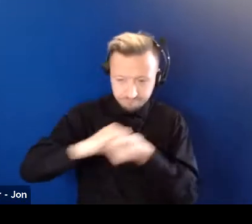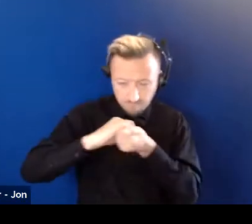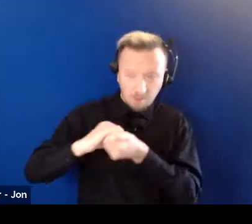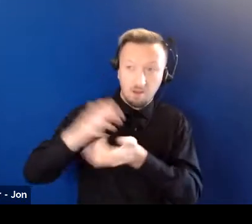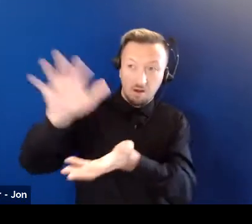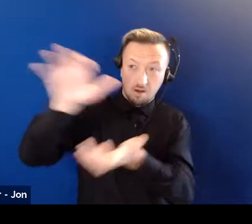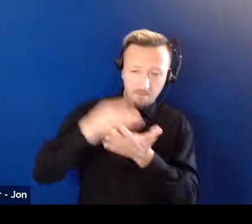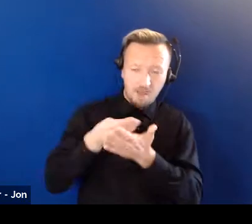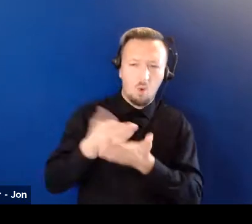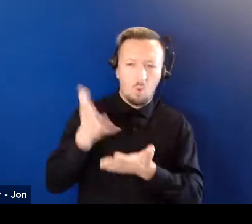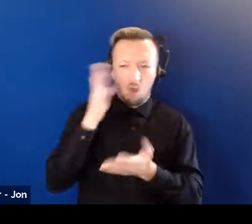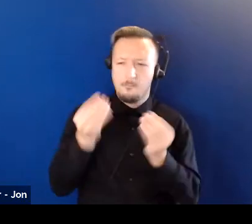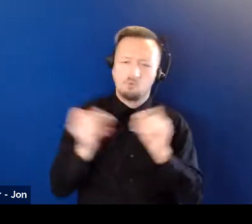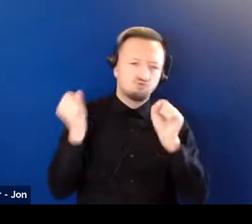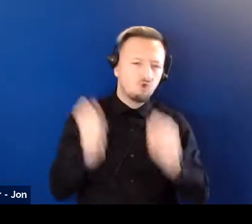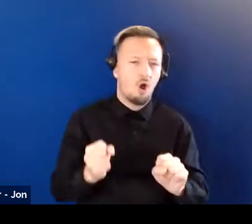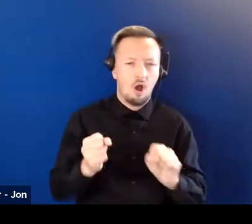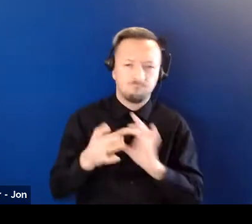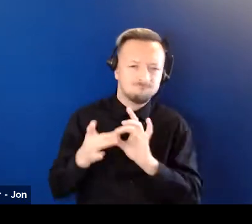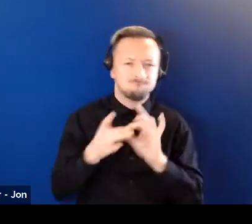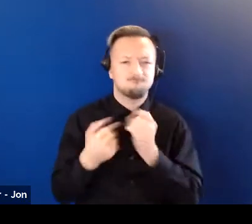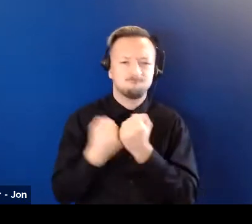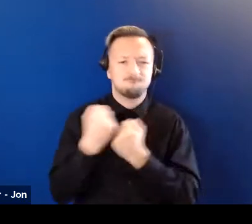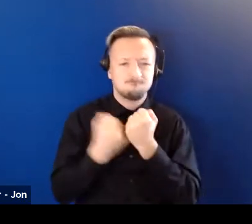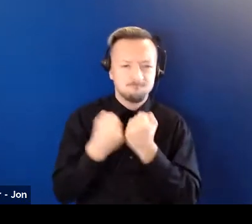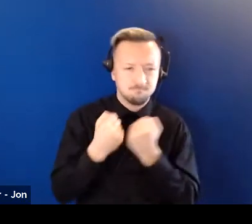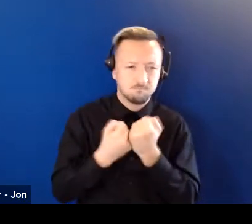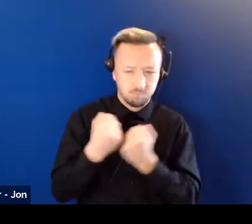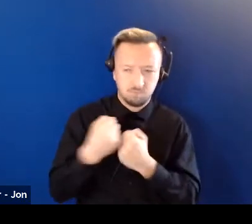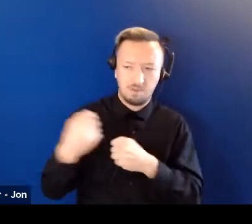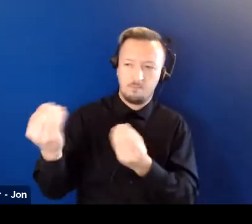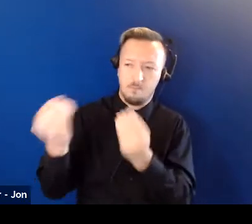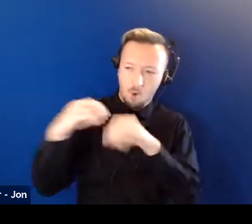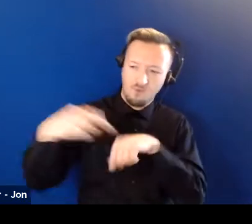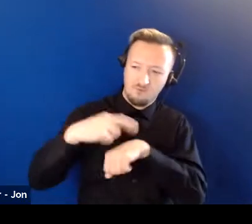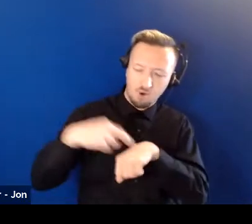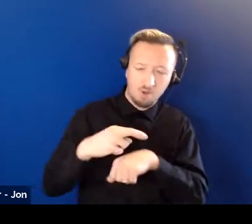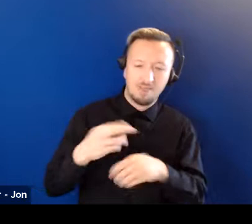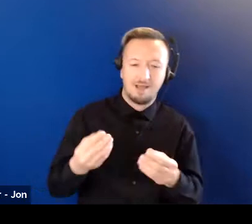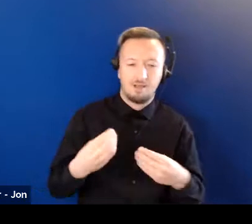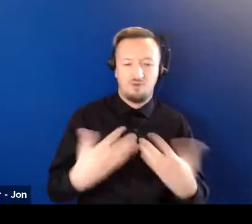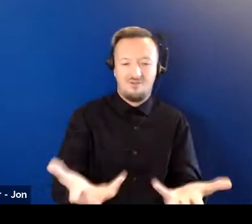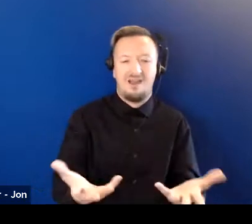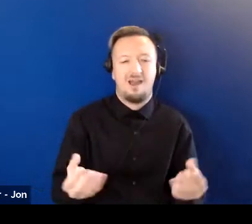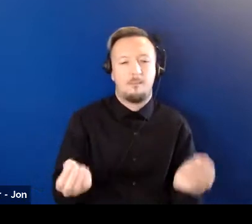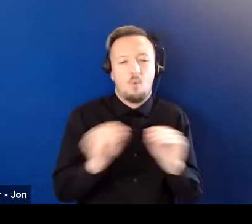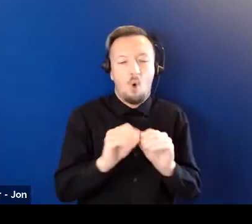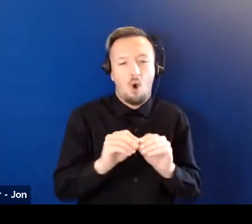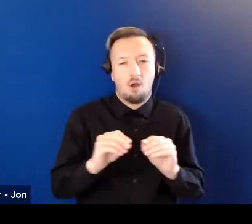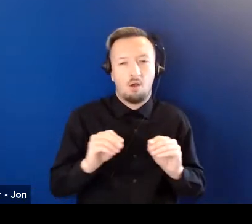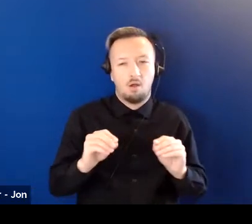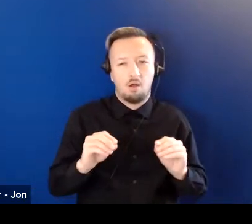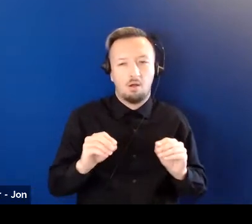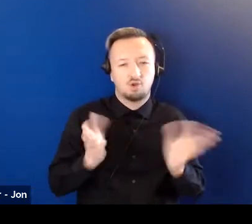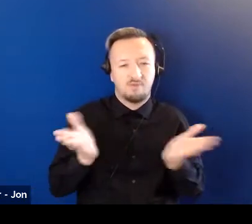down through so that we could actually get some of those referrals and get some of our consumers the services that they were asking